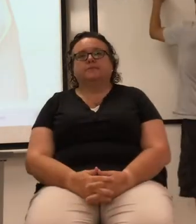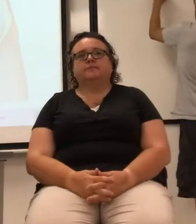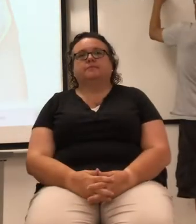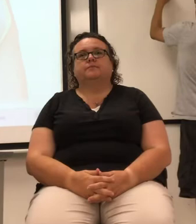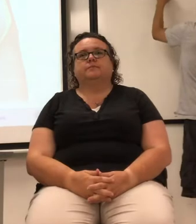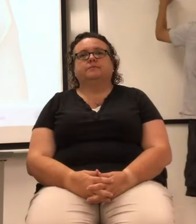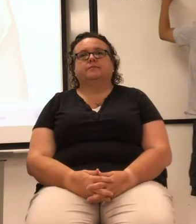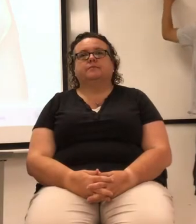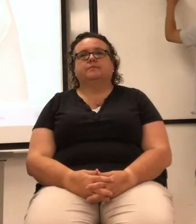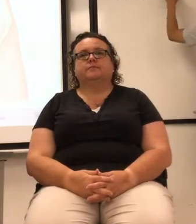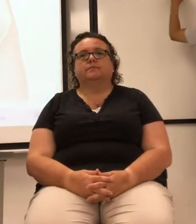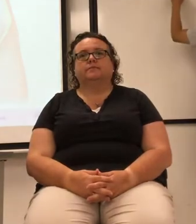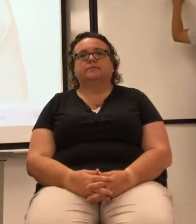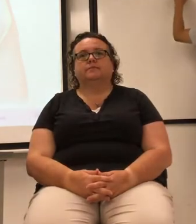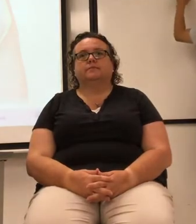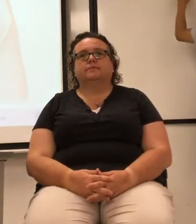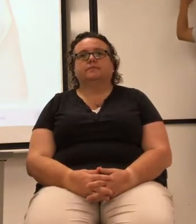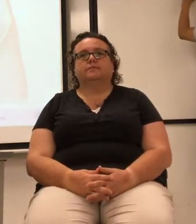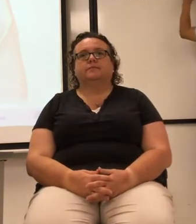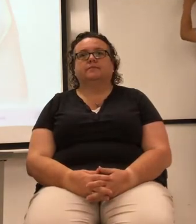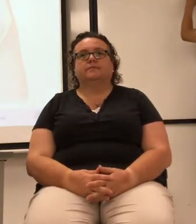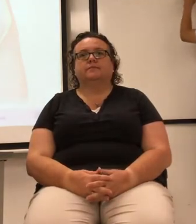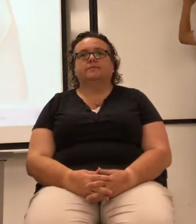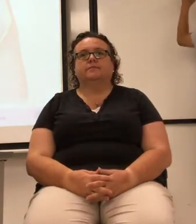kidneys reabsorb